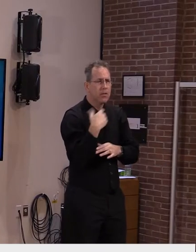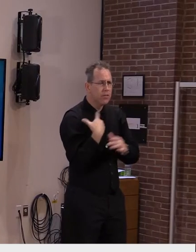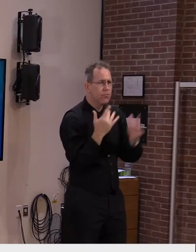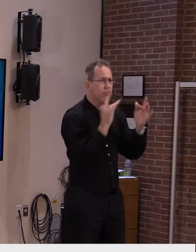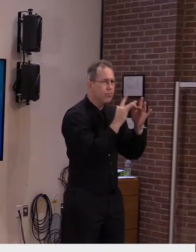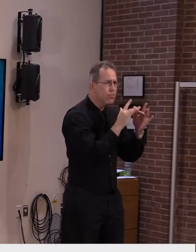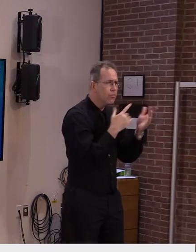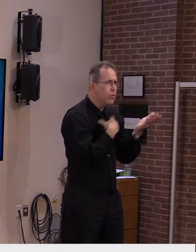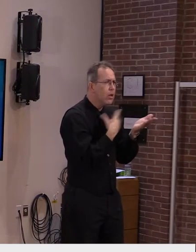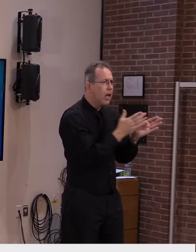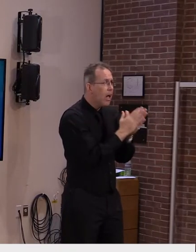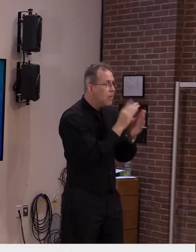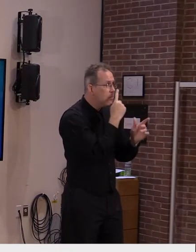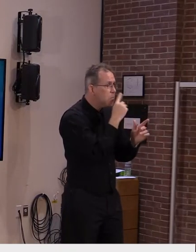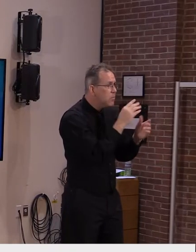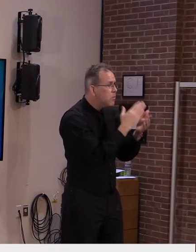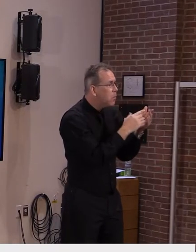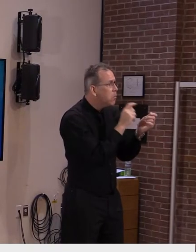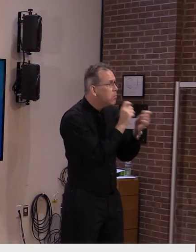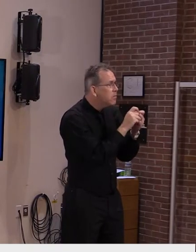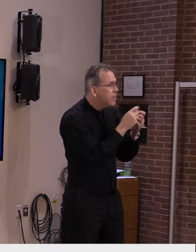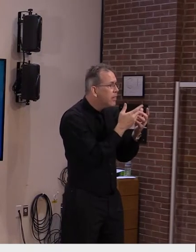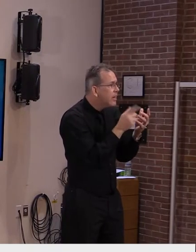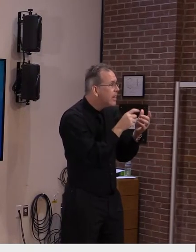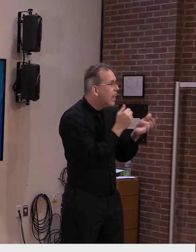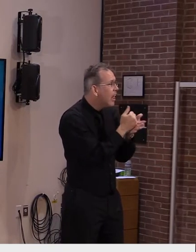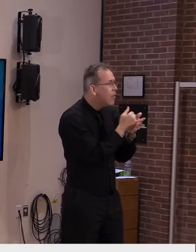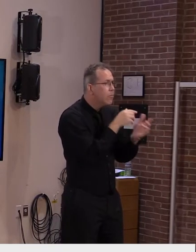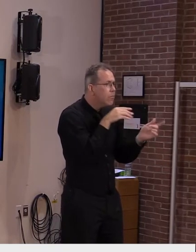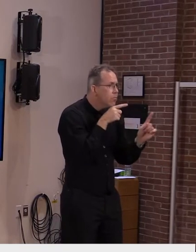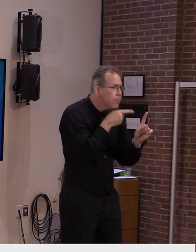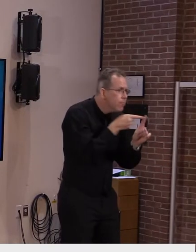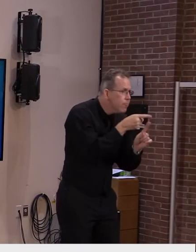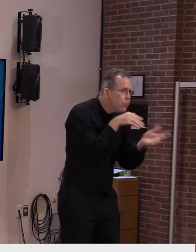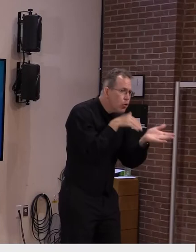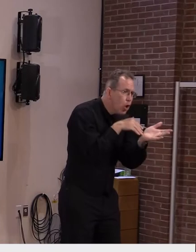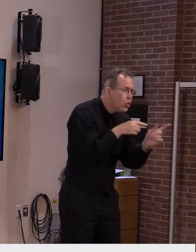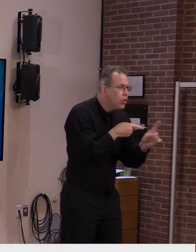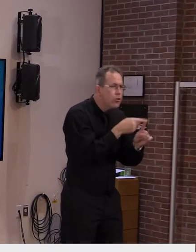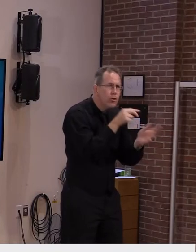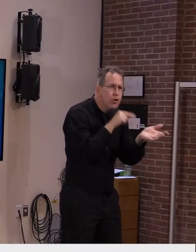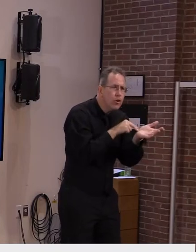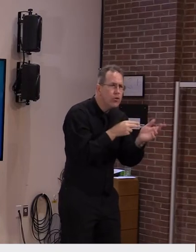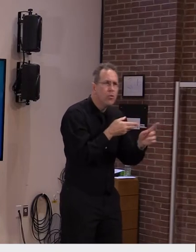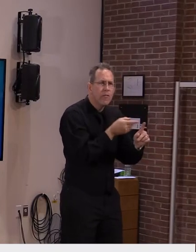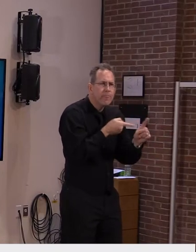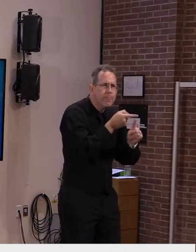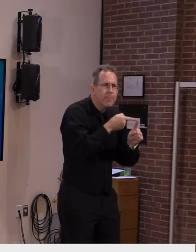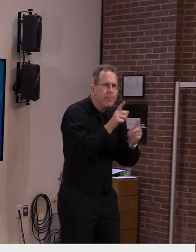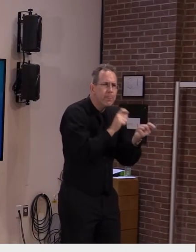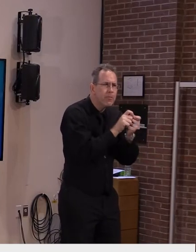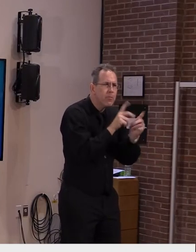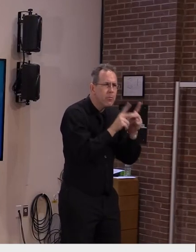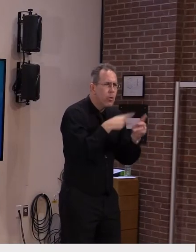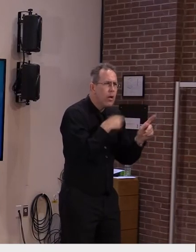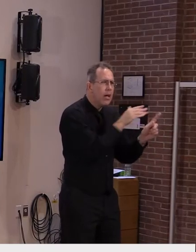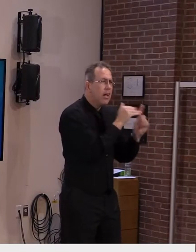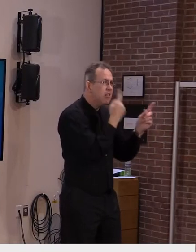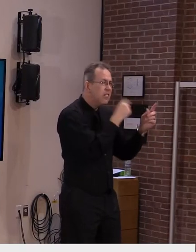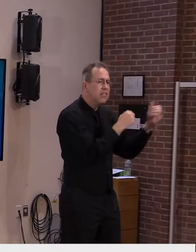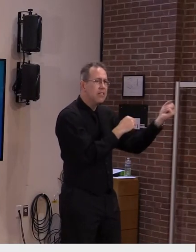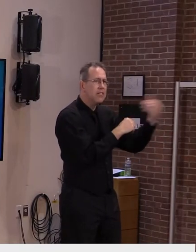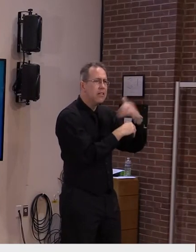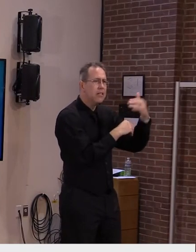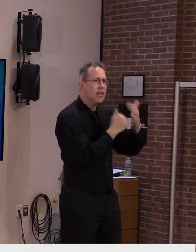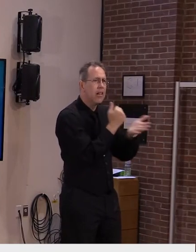personnel. The first one would be to help in administering monoclonal antibodies